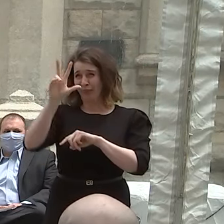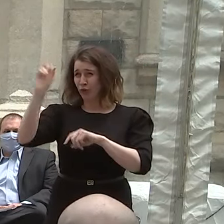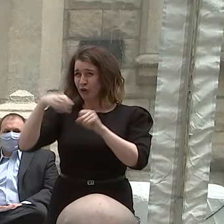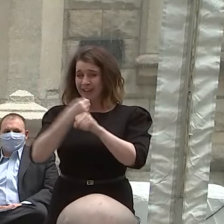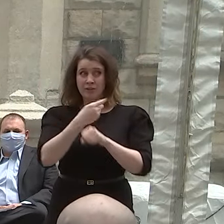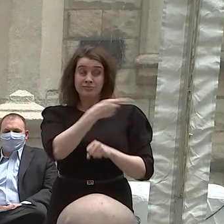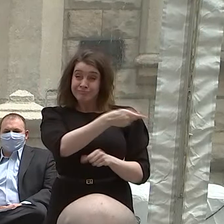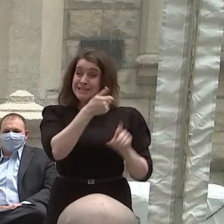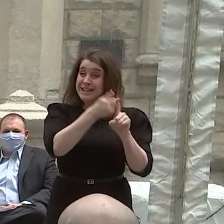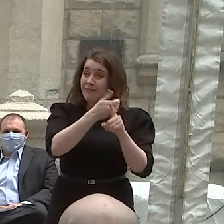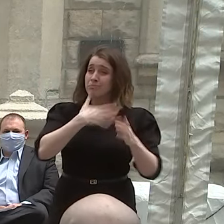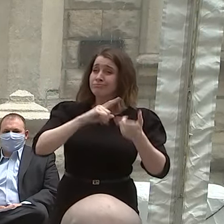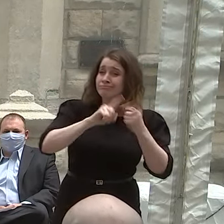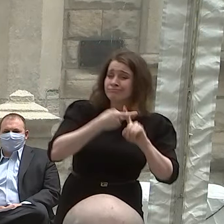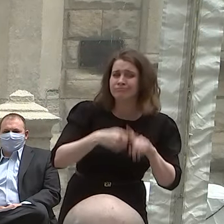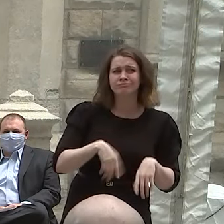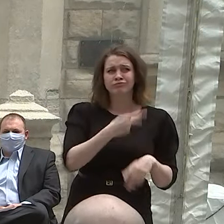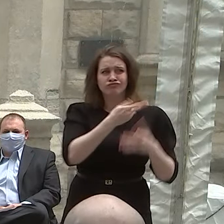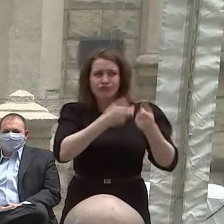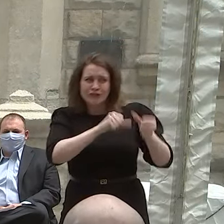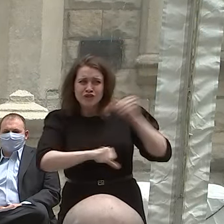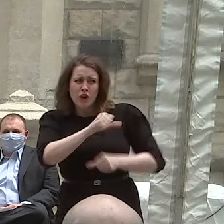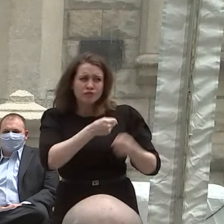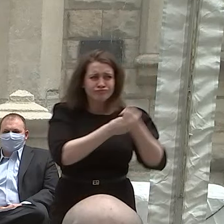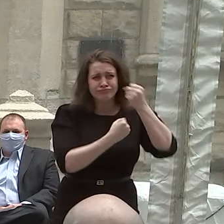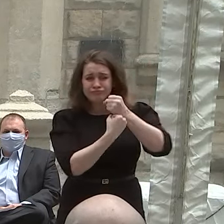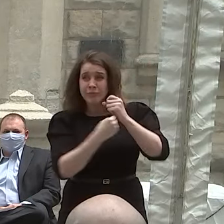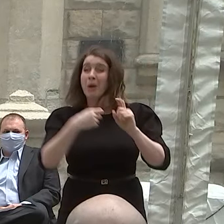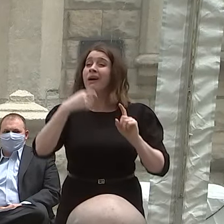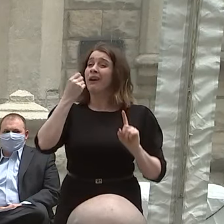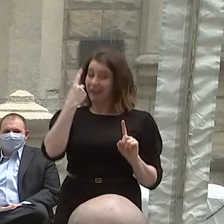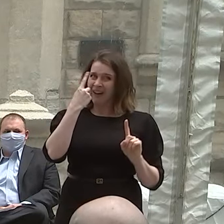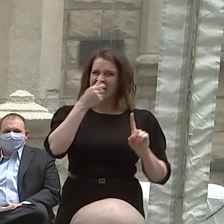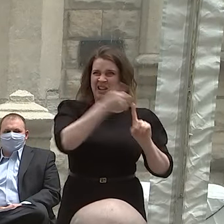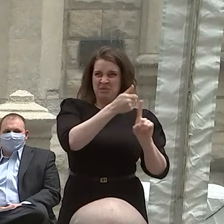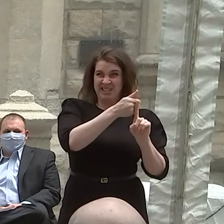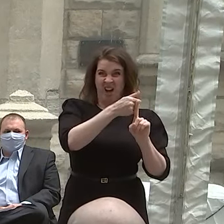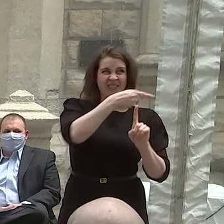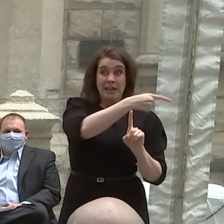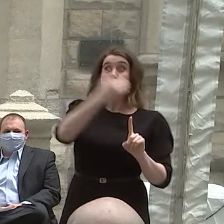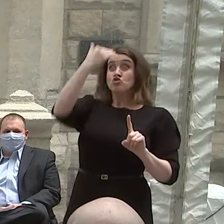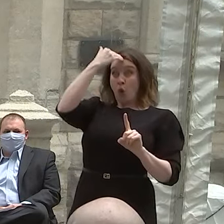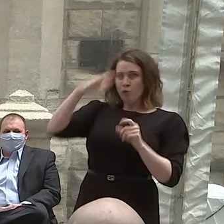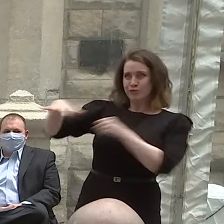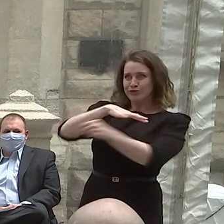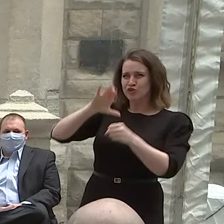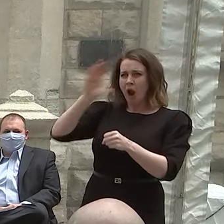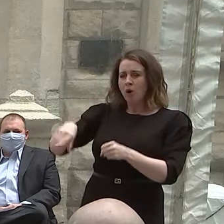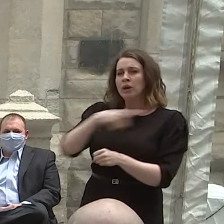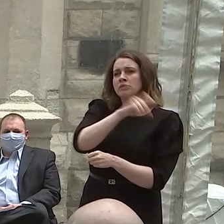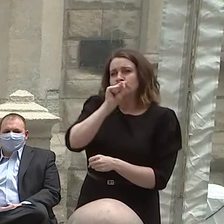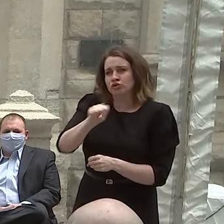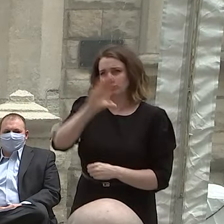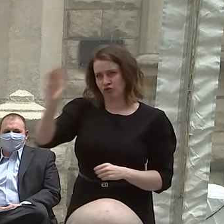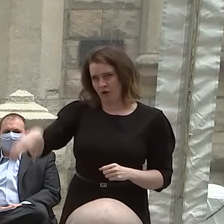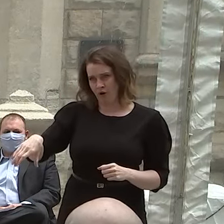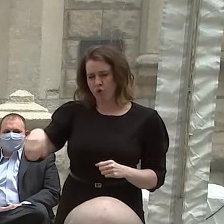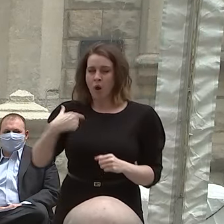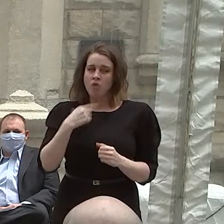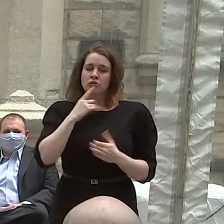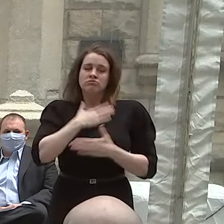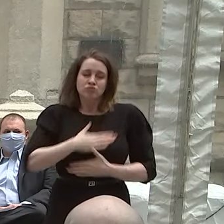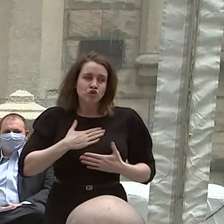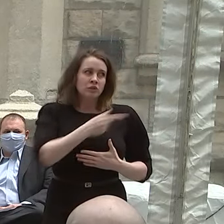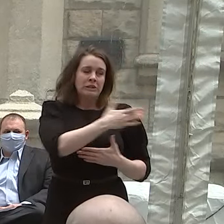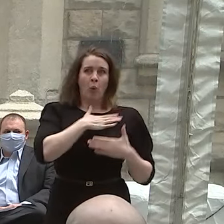He's a friend, a confidant, and most importantly, knows and loves Chicago. I am deeply appreciative that he's